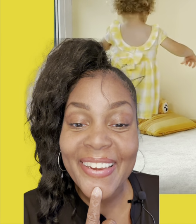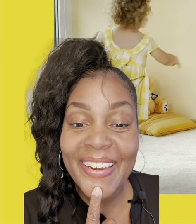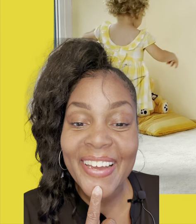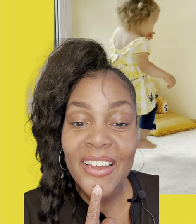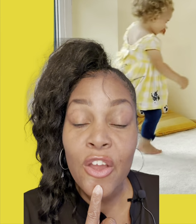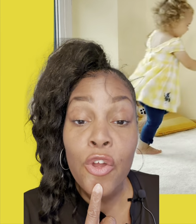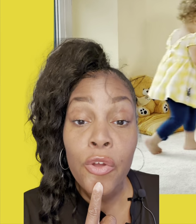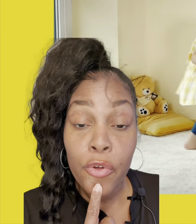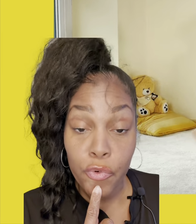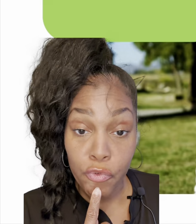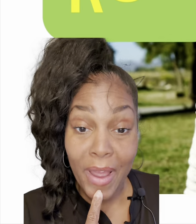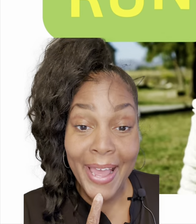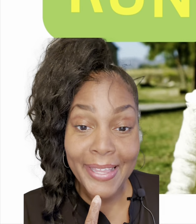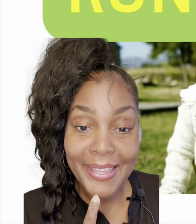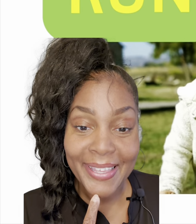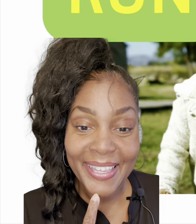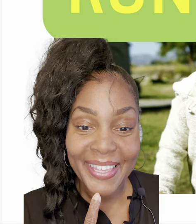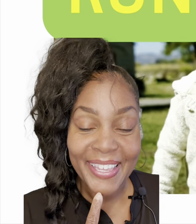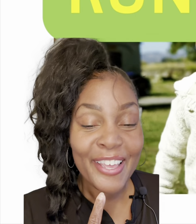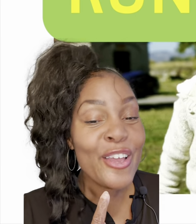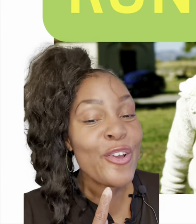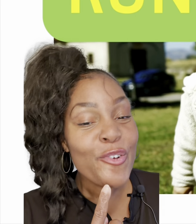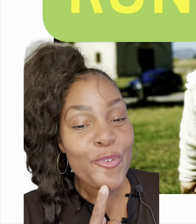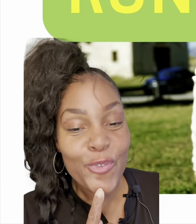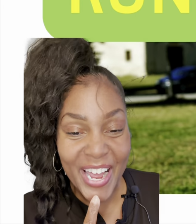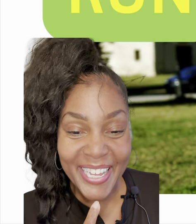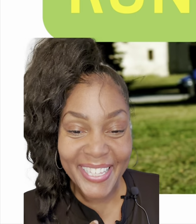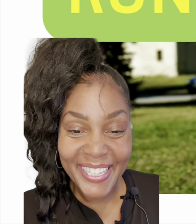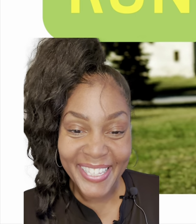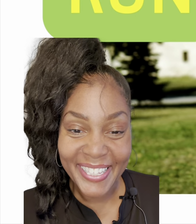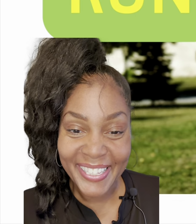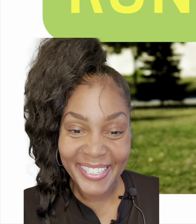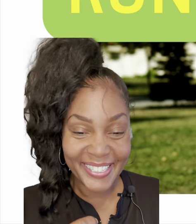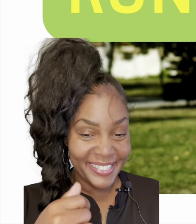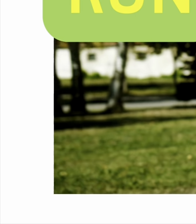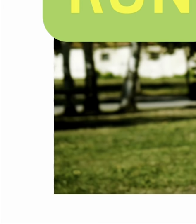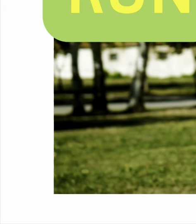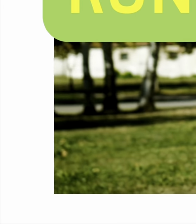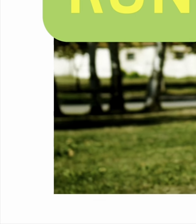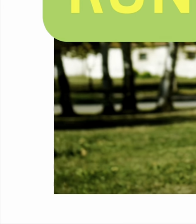Run. Run. Run.